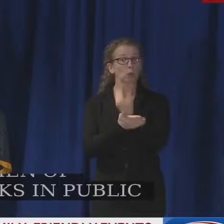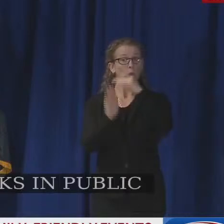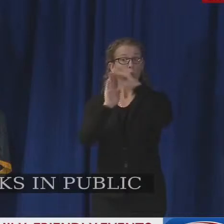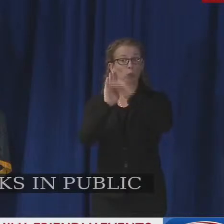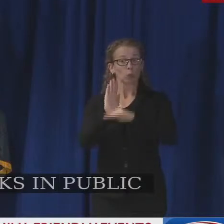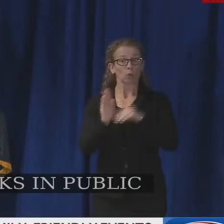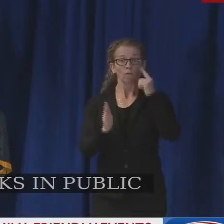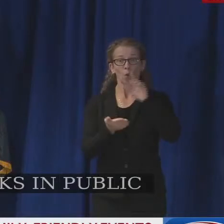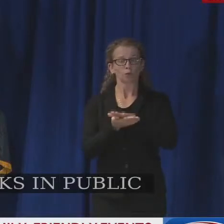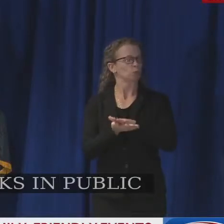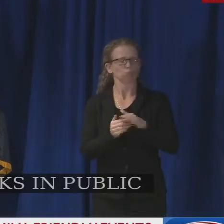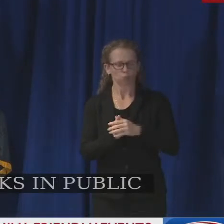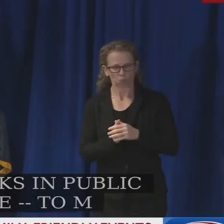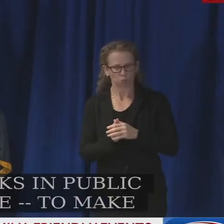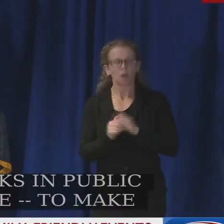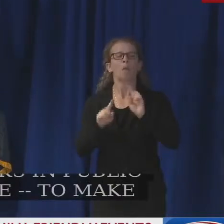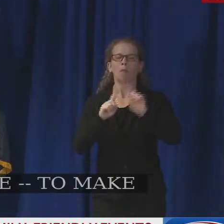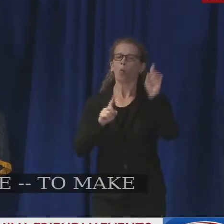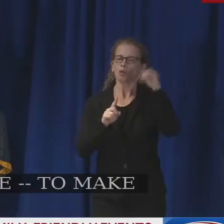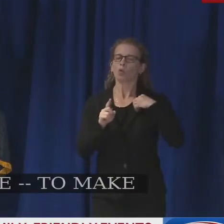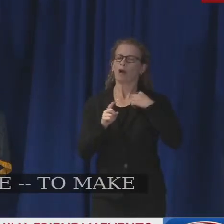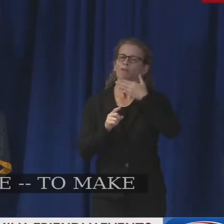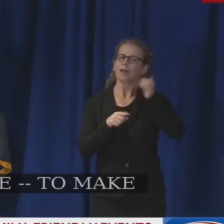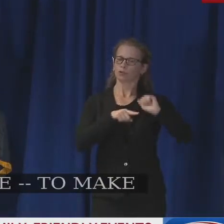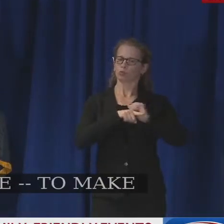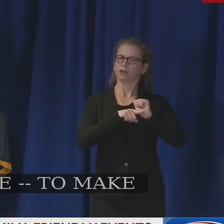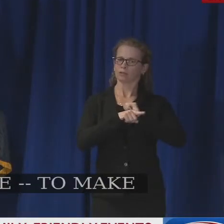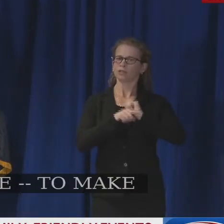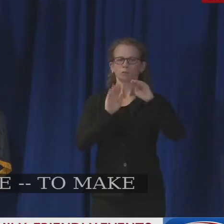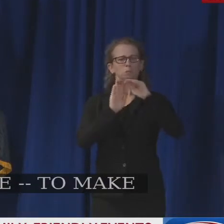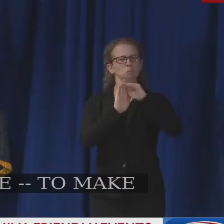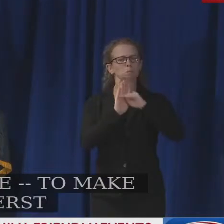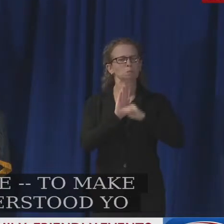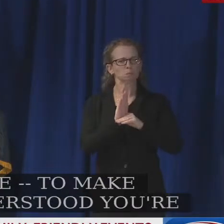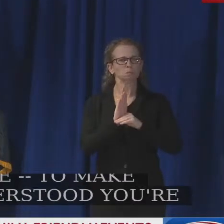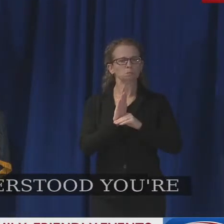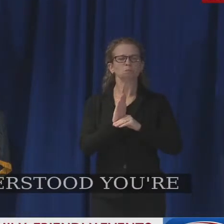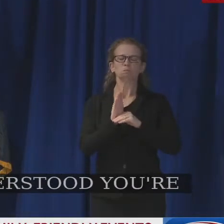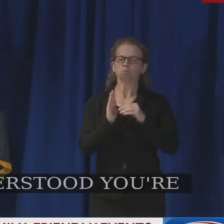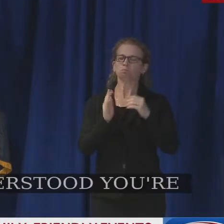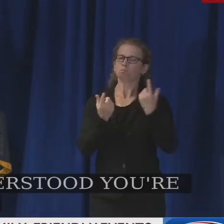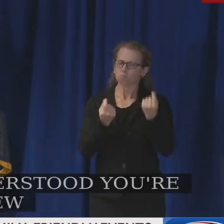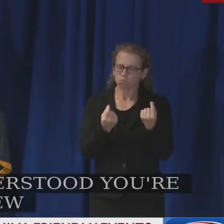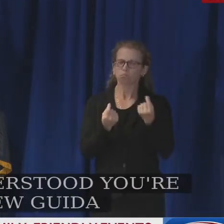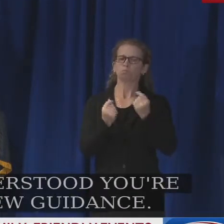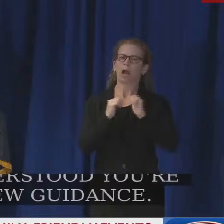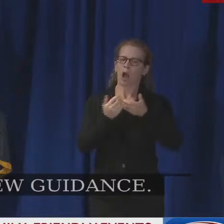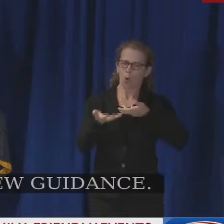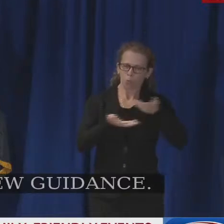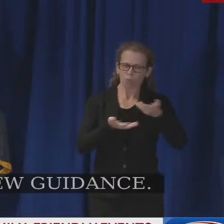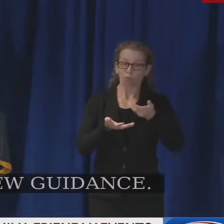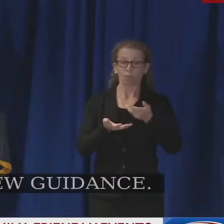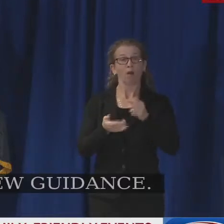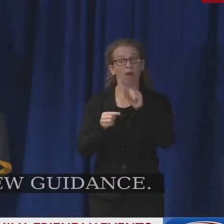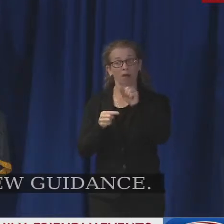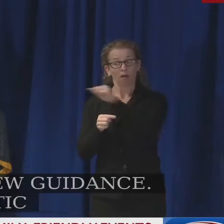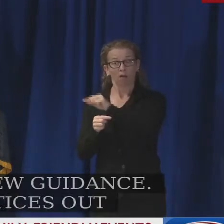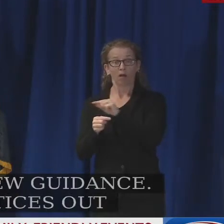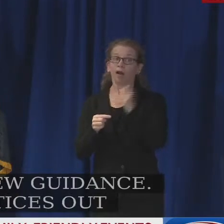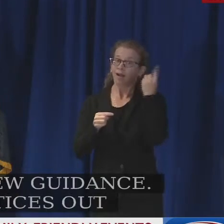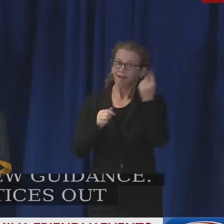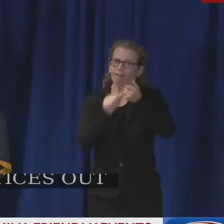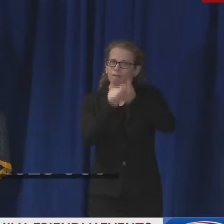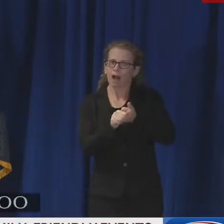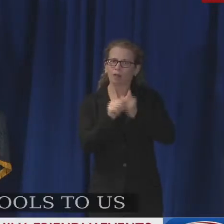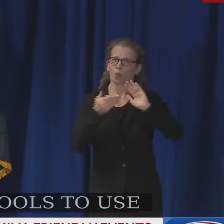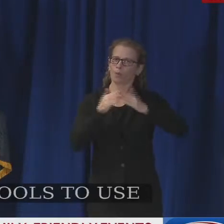best practices that are out there, and we encourage schools to use those as appropriate and as it would be applicable given the level of community spread that they